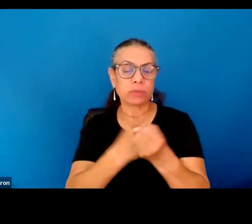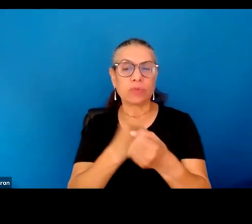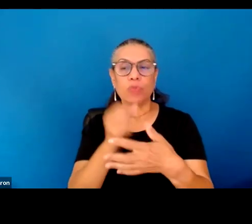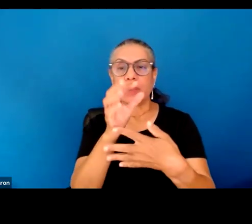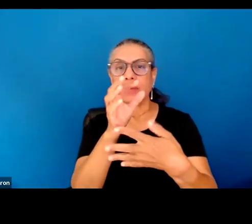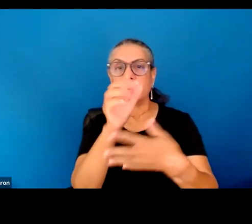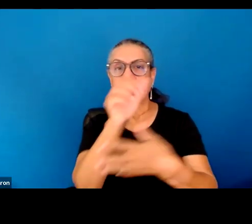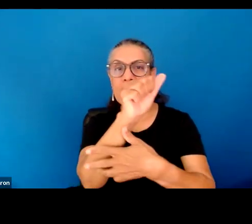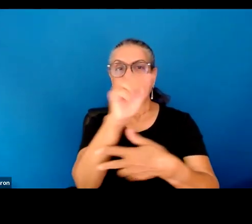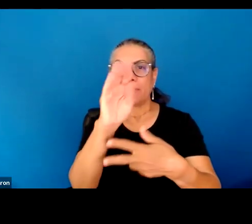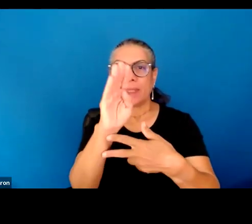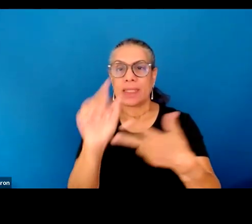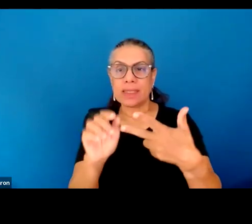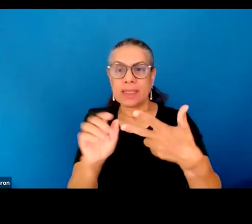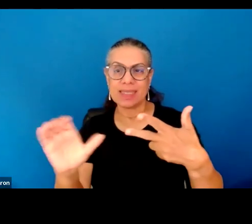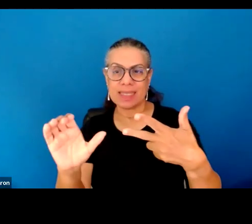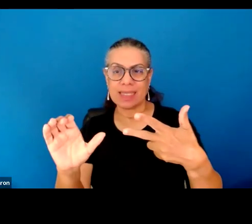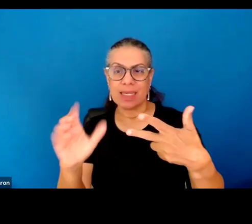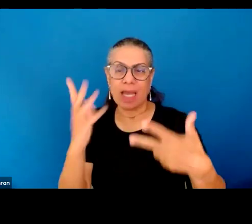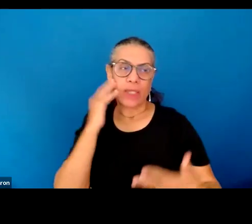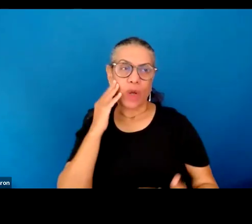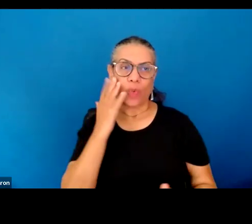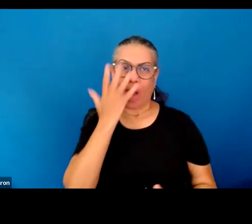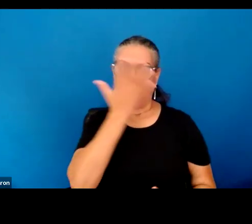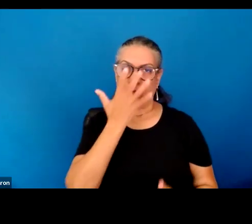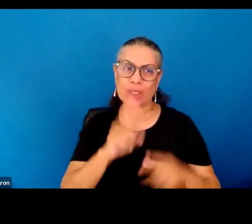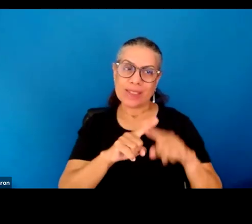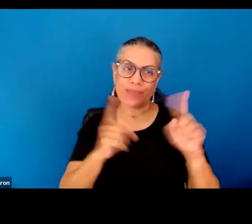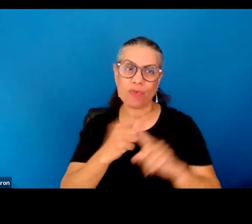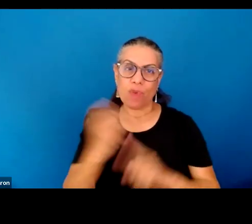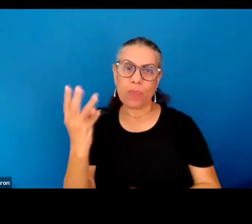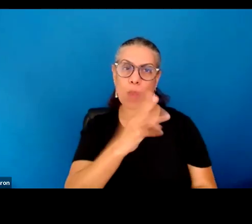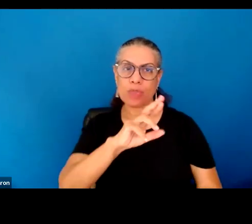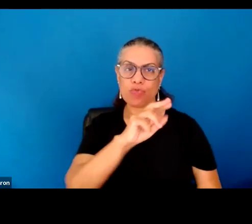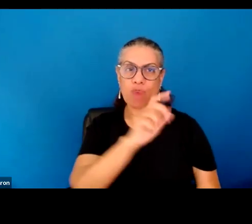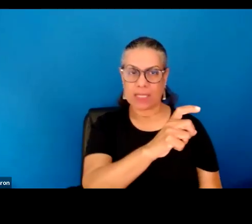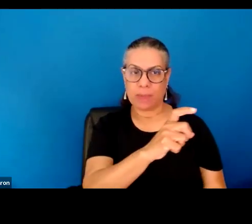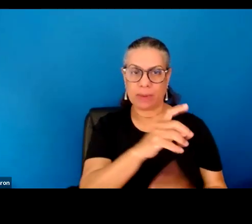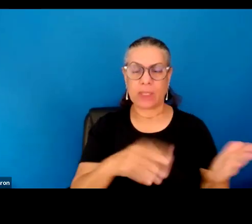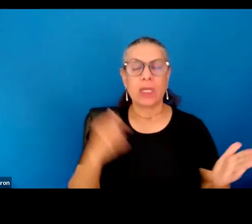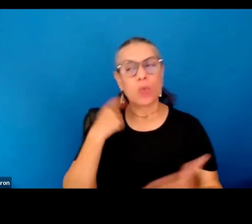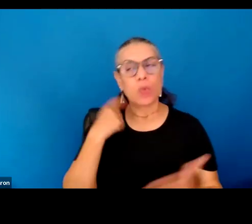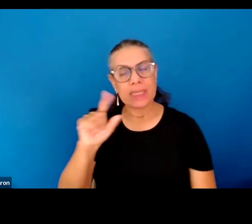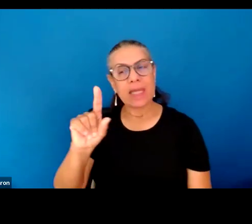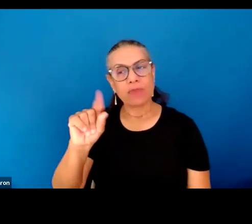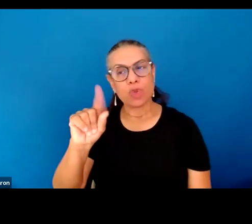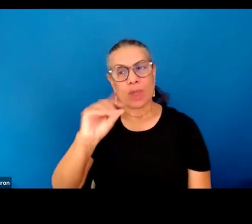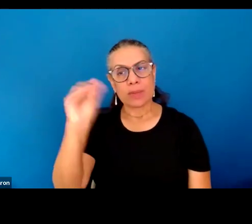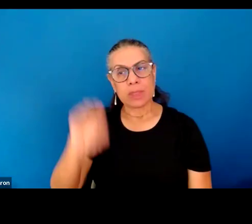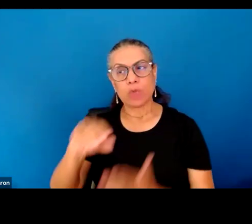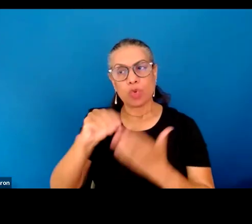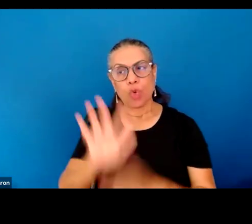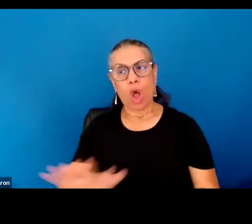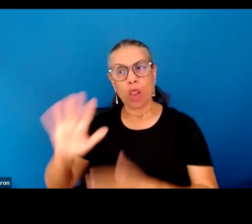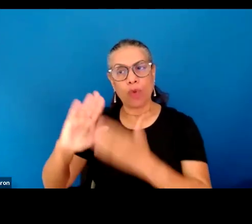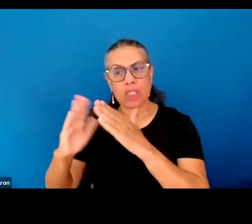C. I know I probably look different than the West Roxbury parents that are usually here, but I think it's really important to have a 20% of students across the city